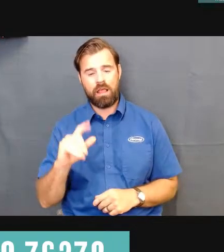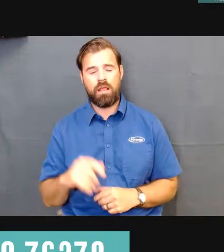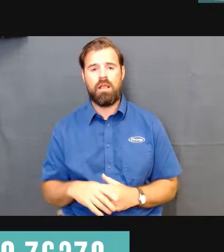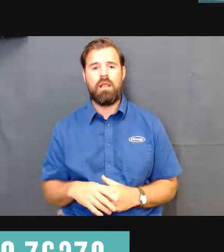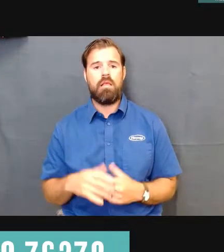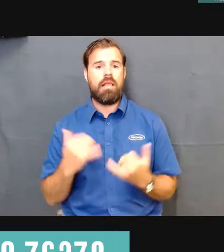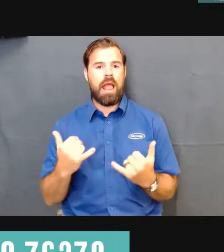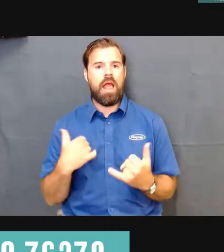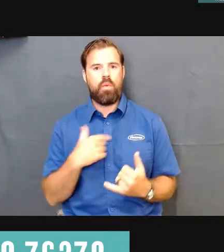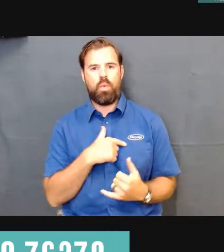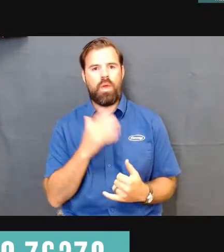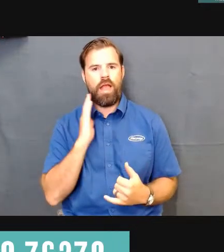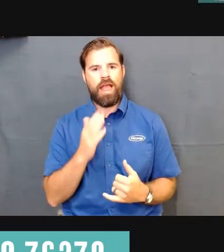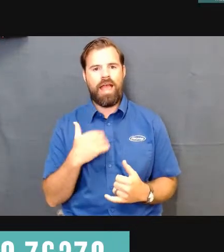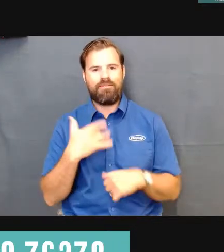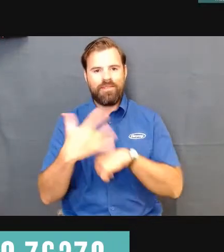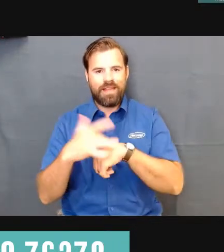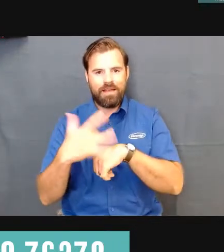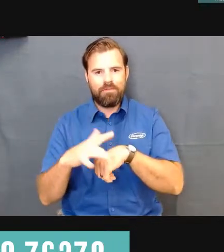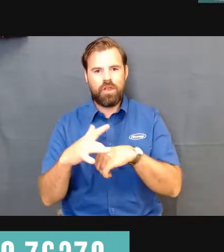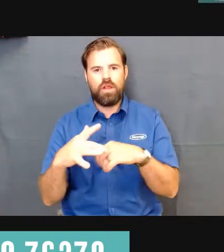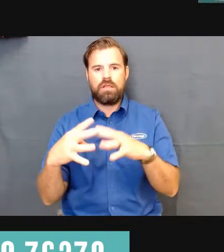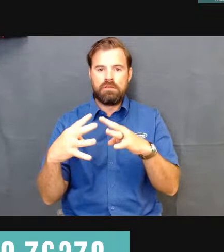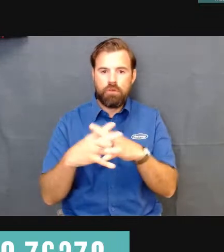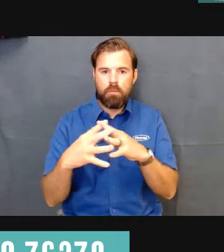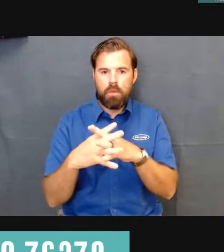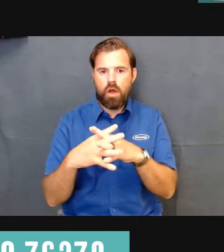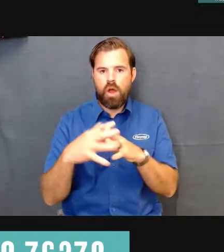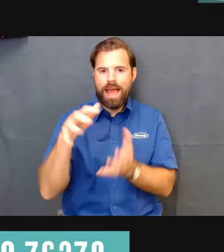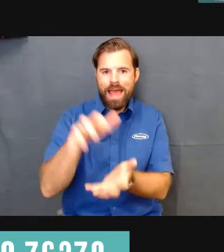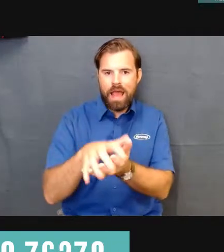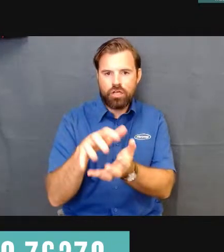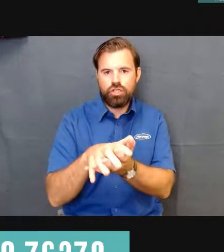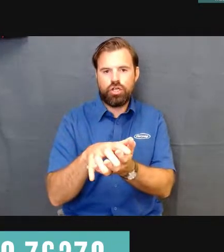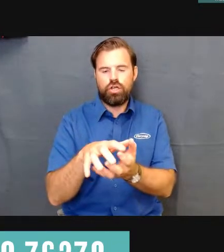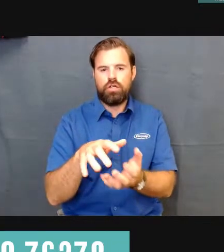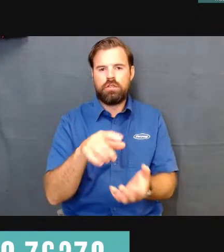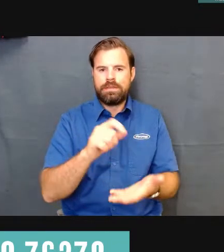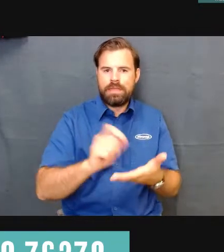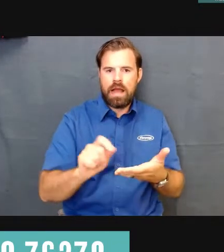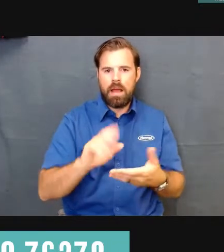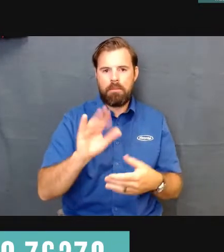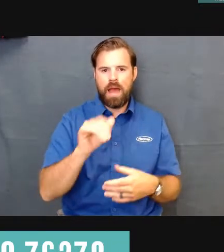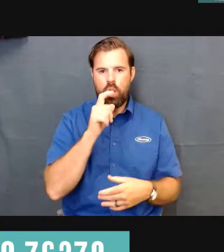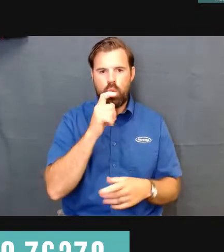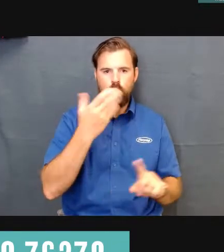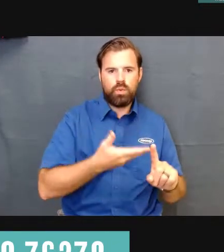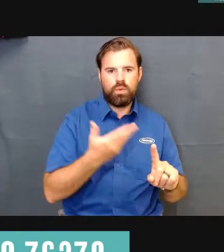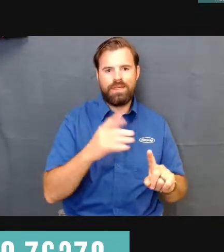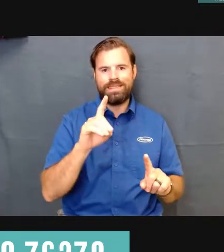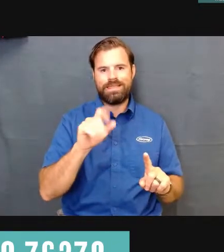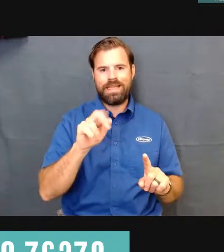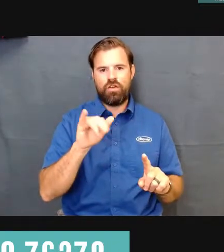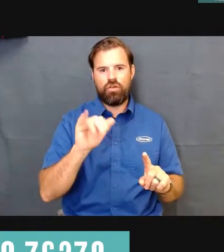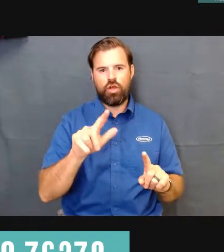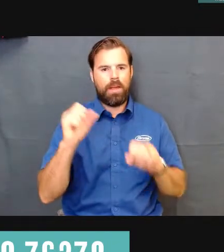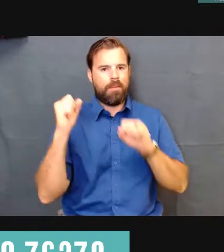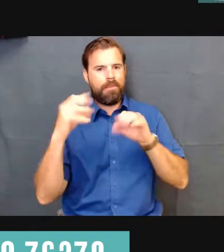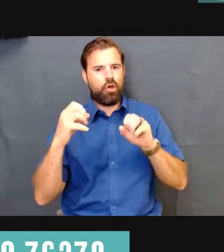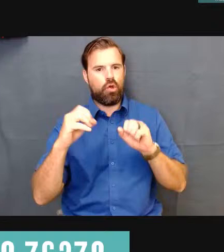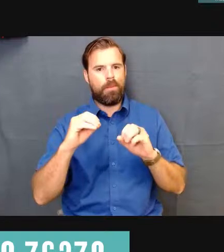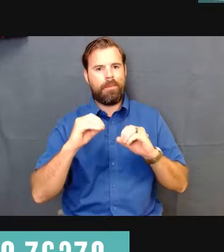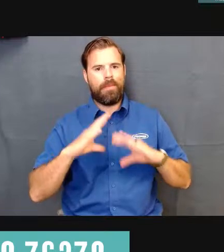to have a signed and autographed Gator football from the one and only Darrell Miracle Man